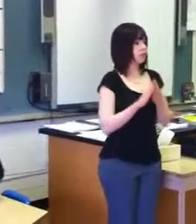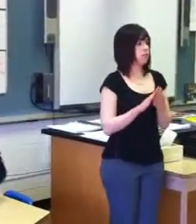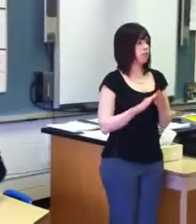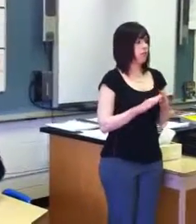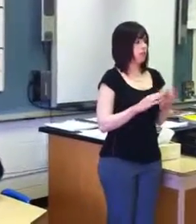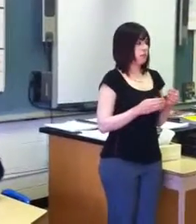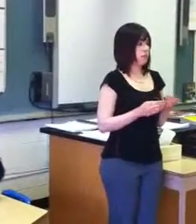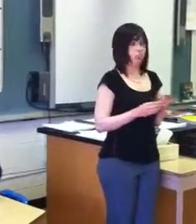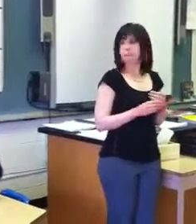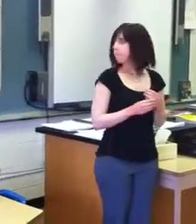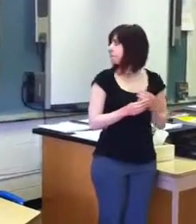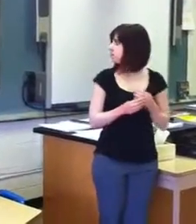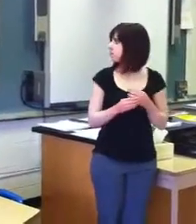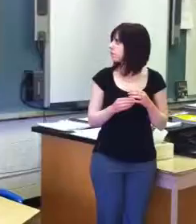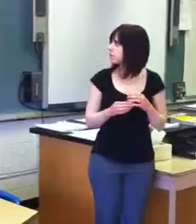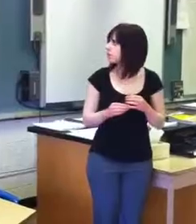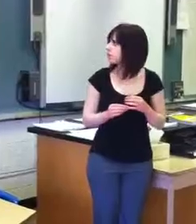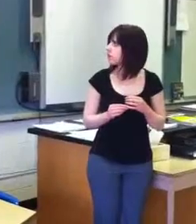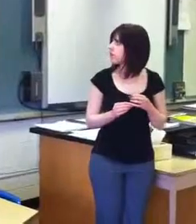short. Everyone in town finds out.